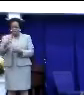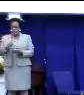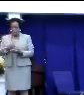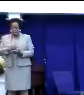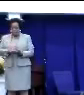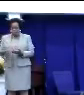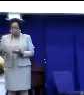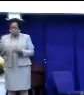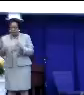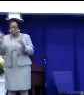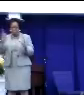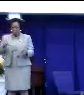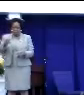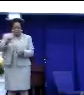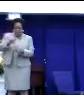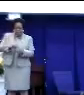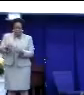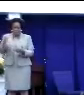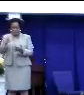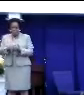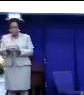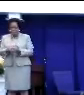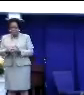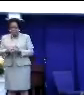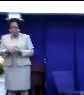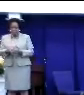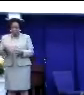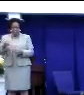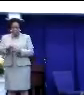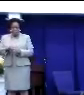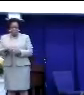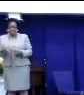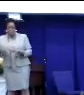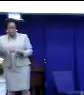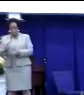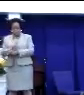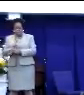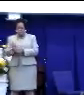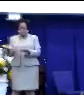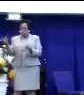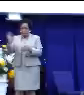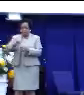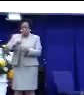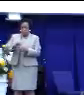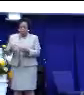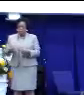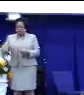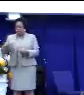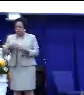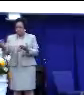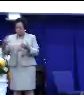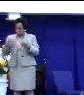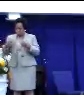bad car. It means that it's just burning a lot of gas, burning a lot of fuel. So I help you quick. And when you have, amen,